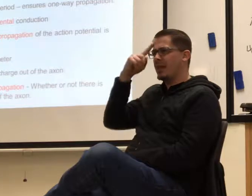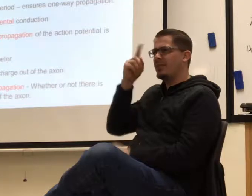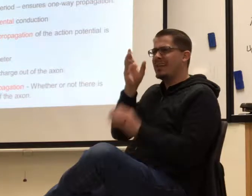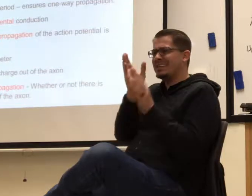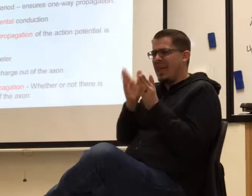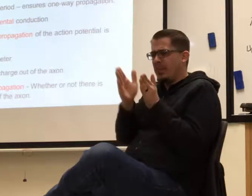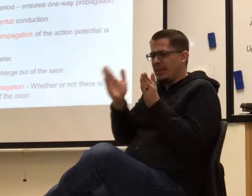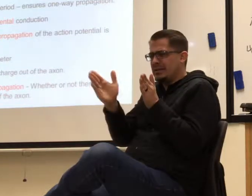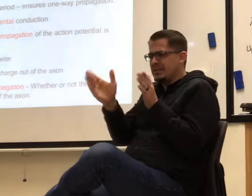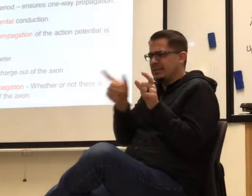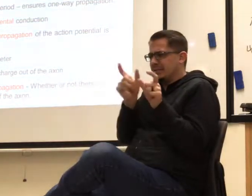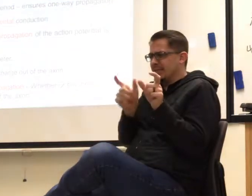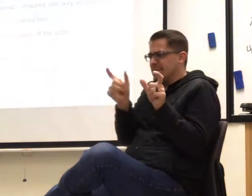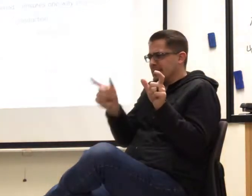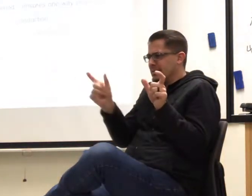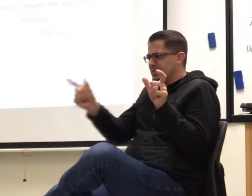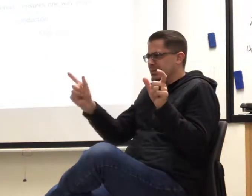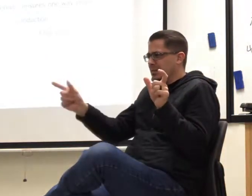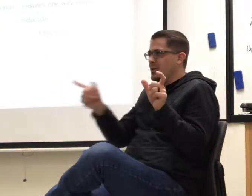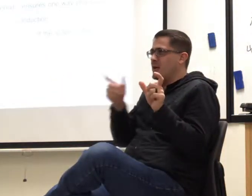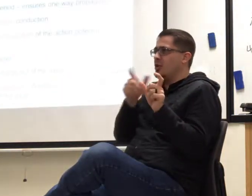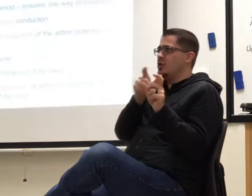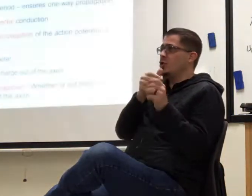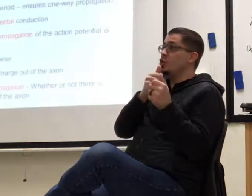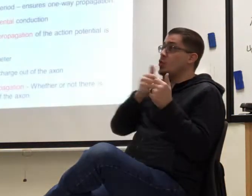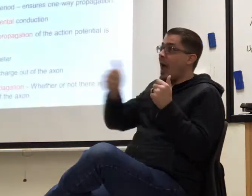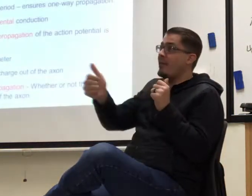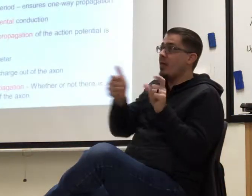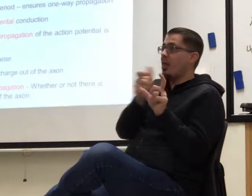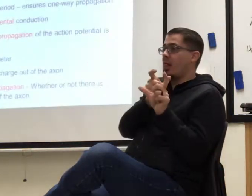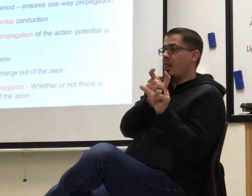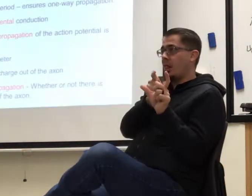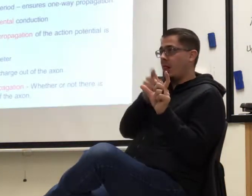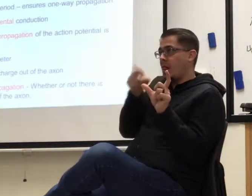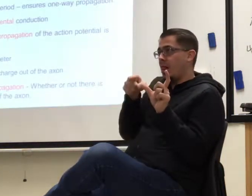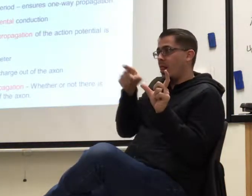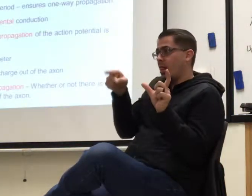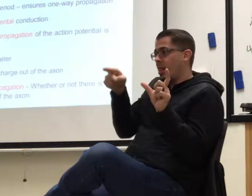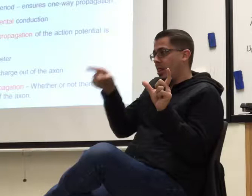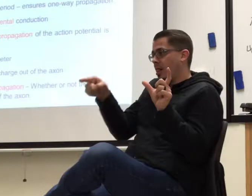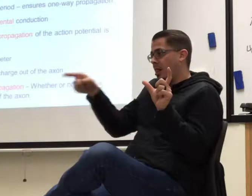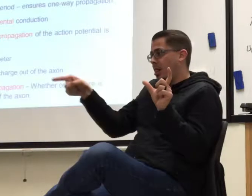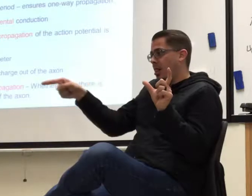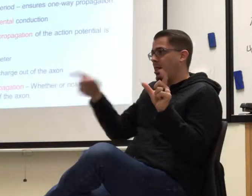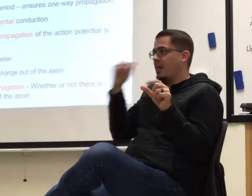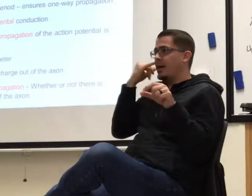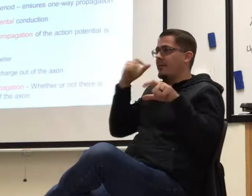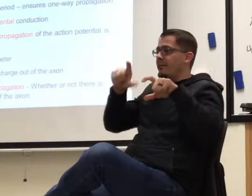go from segment to segment, you're traveling. Let's say you travel from